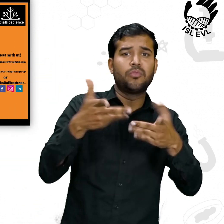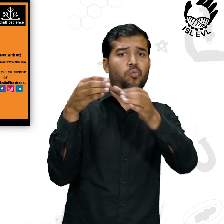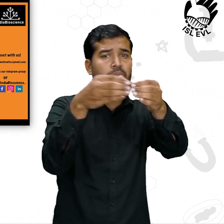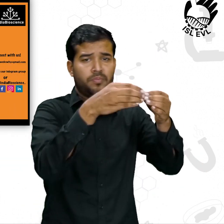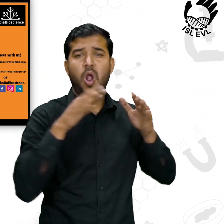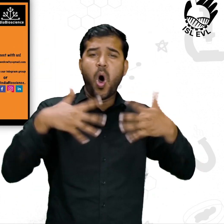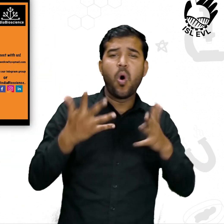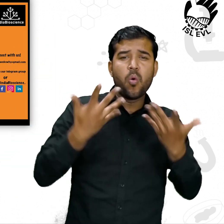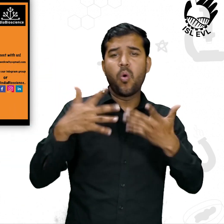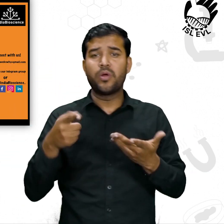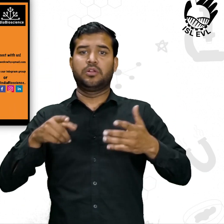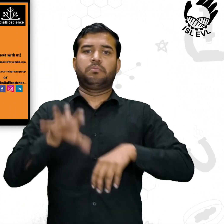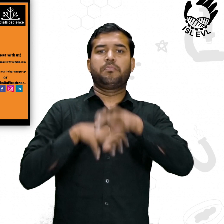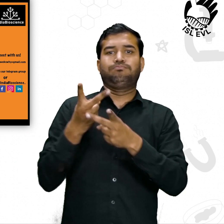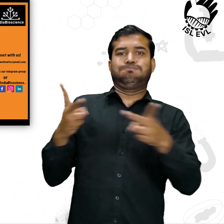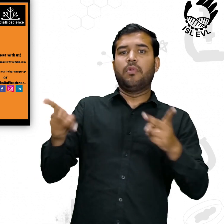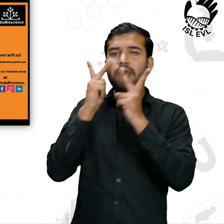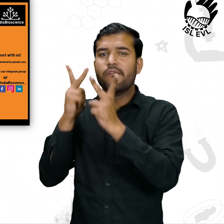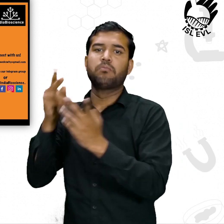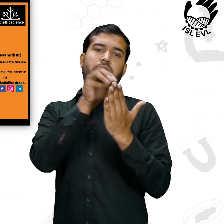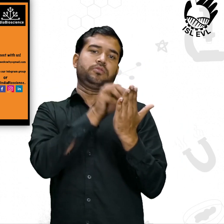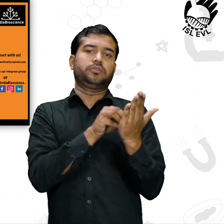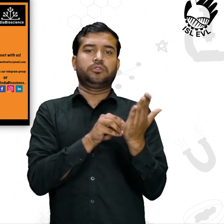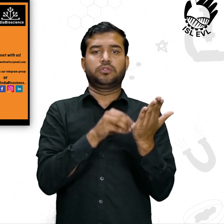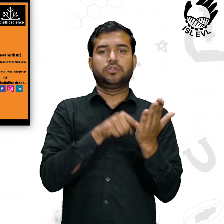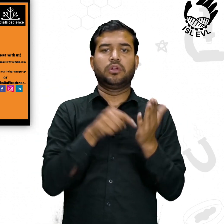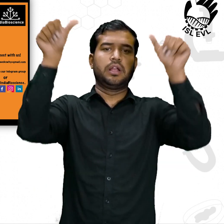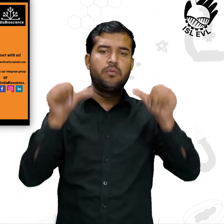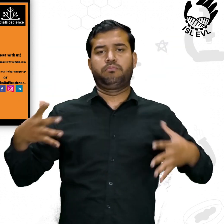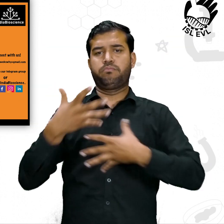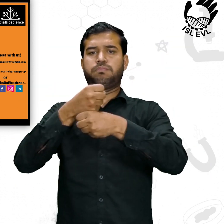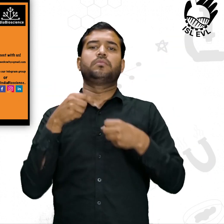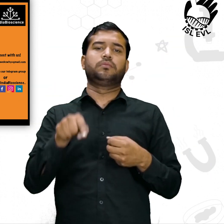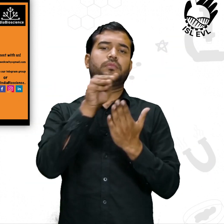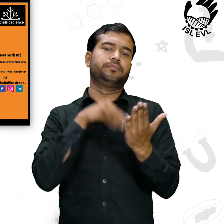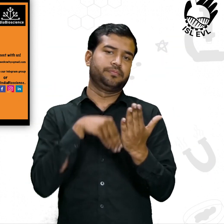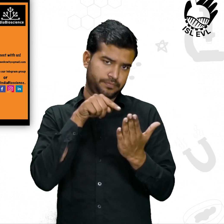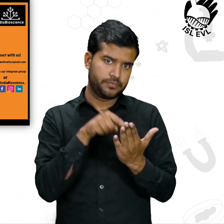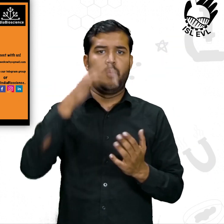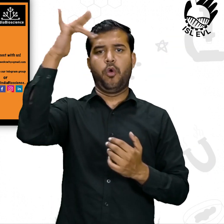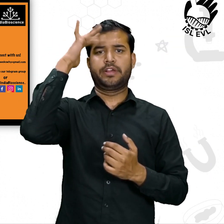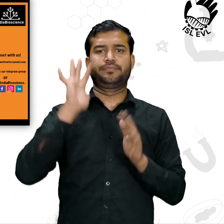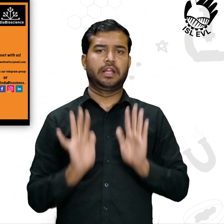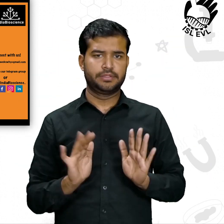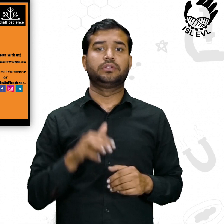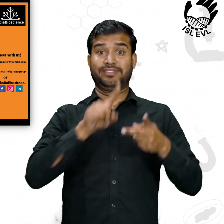conclusion. Other and experimental aspects would be to, as I was talking about DNA, to extract something like DNA via